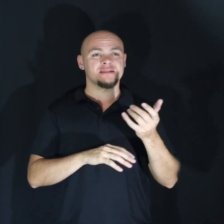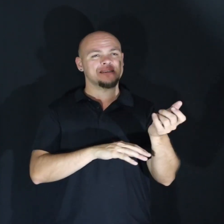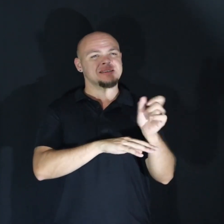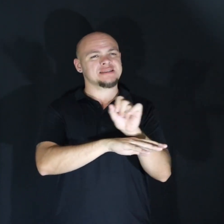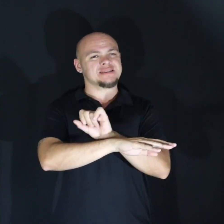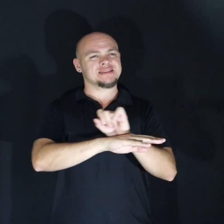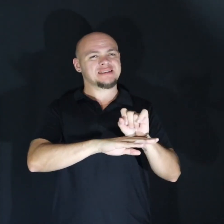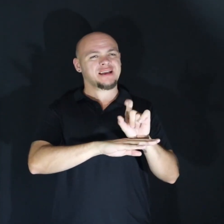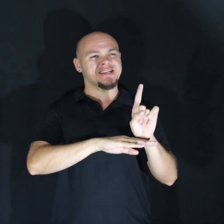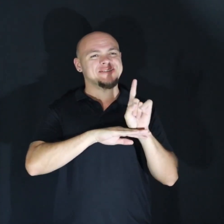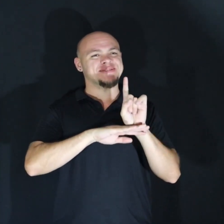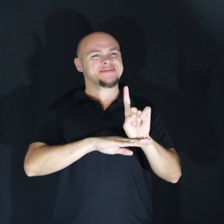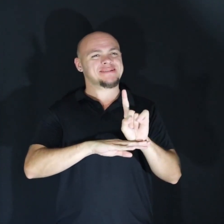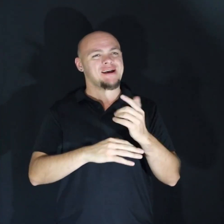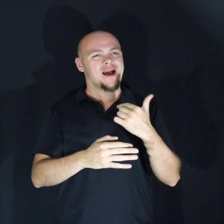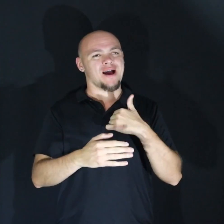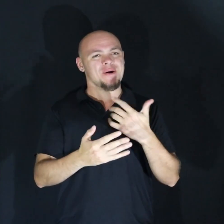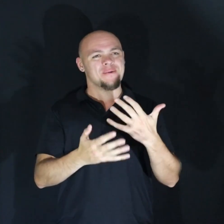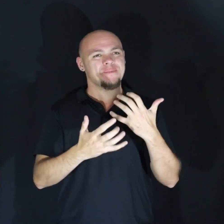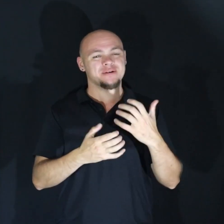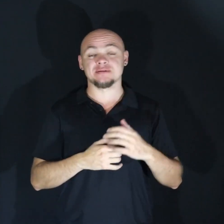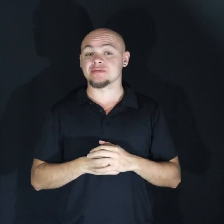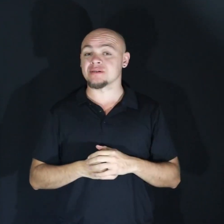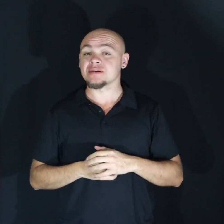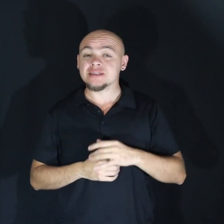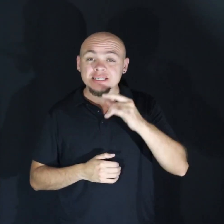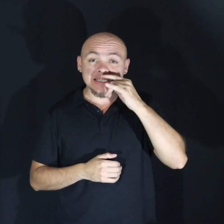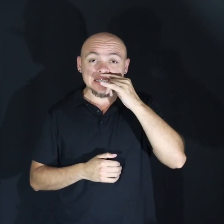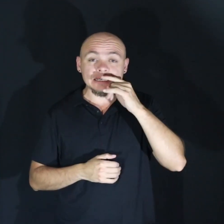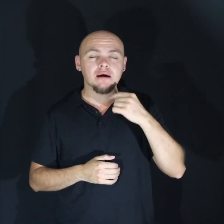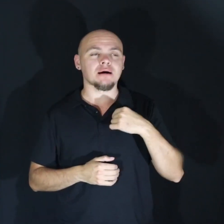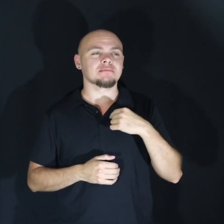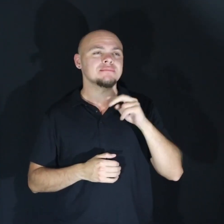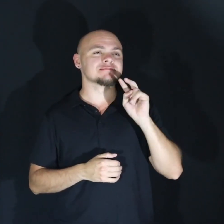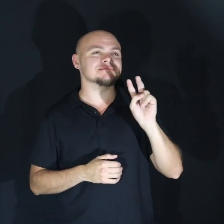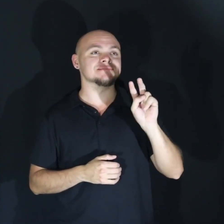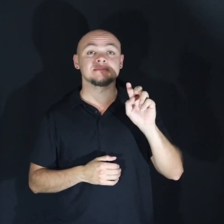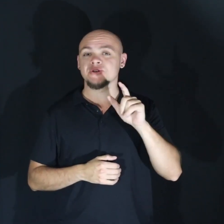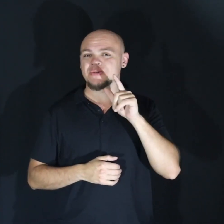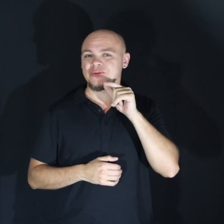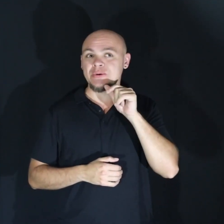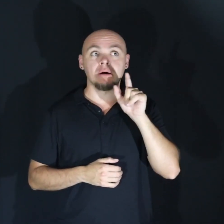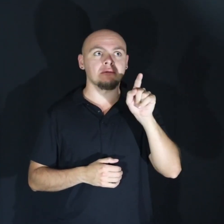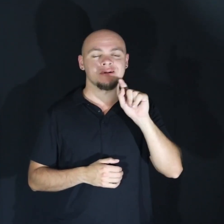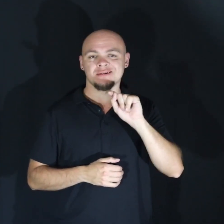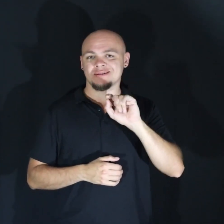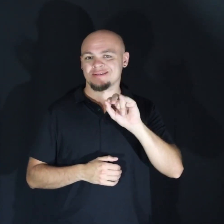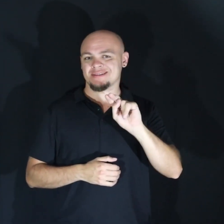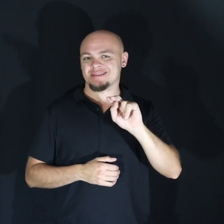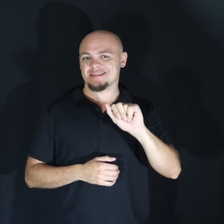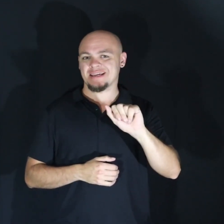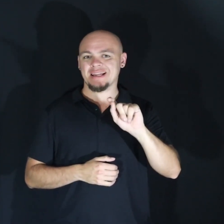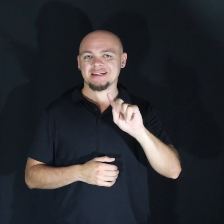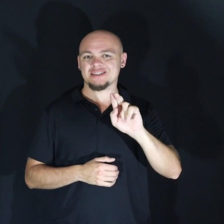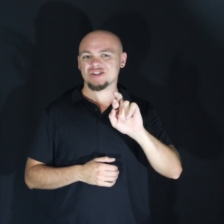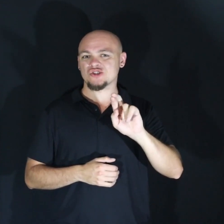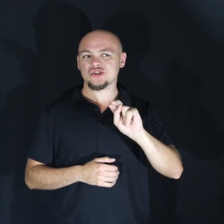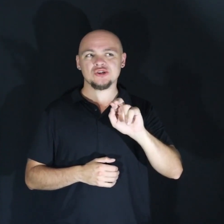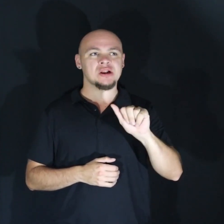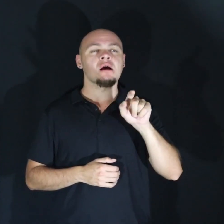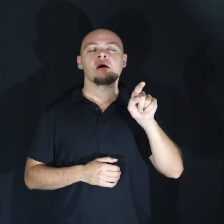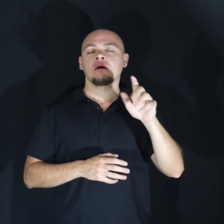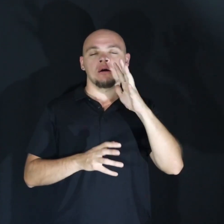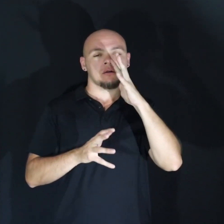stage. As a child, I loved Tina Turner. I loved her fierceness and her